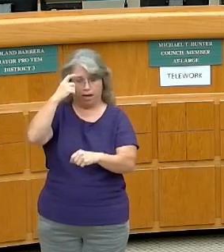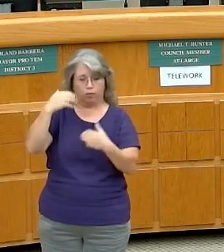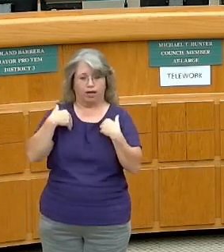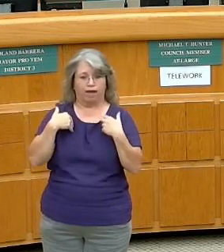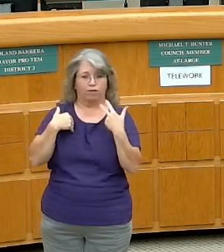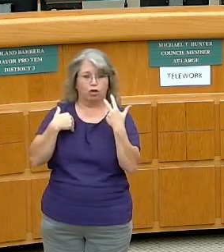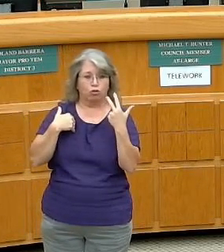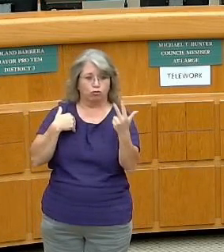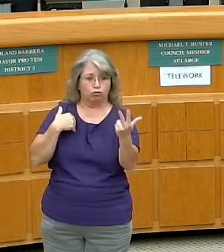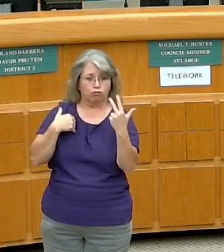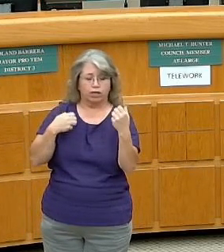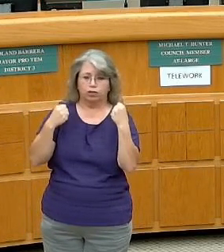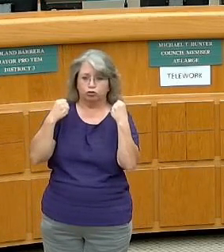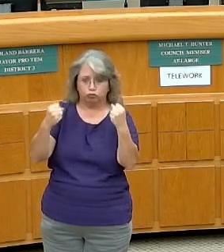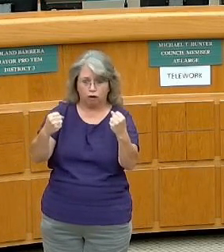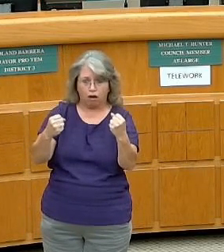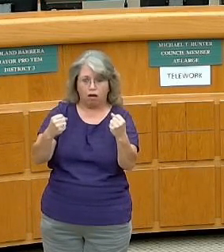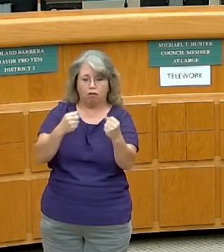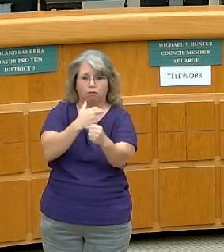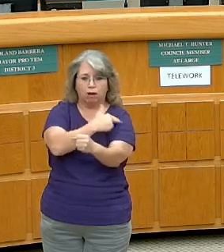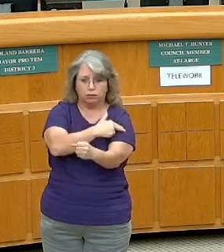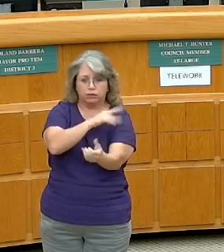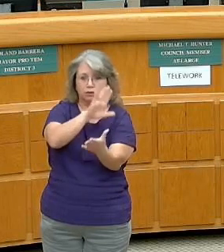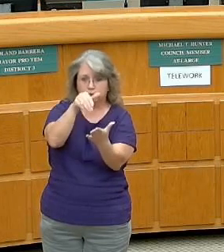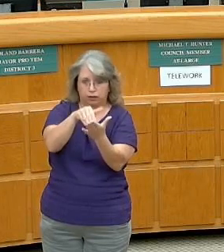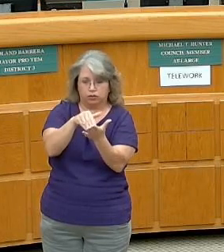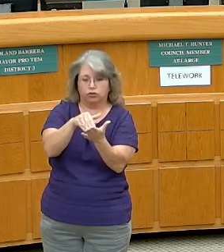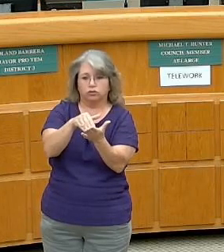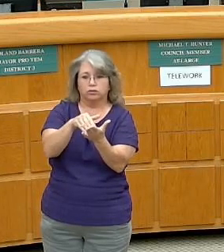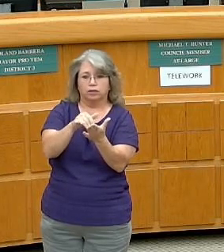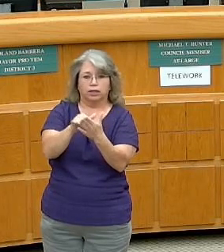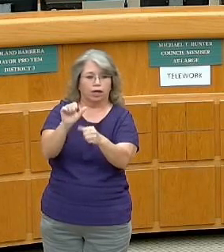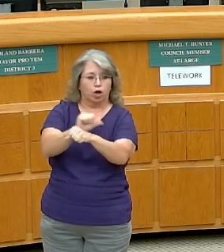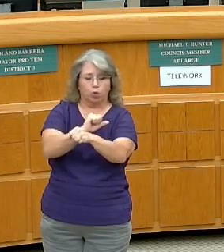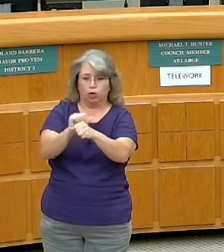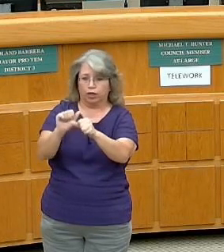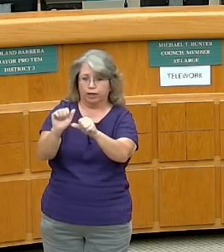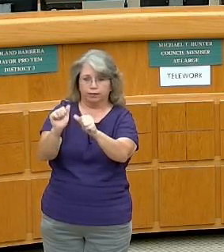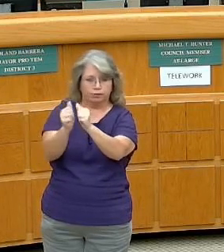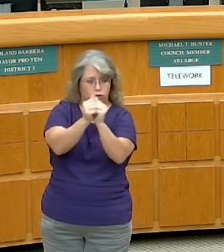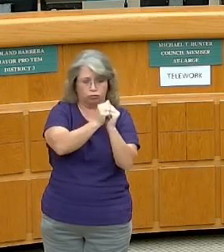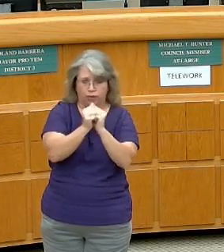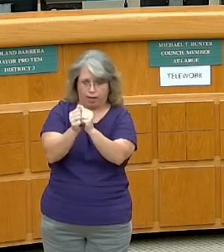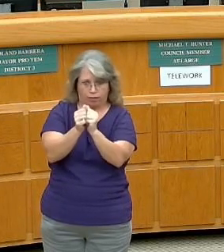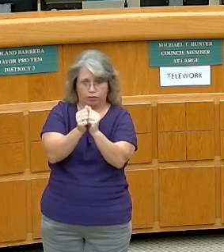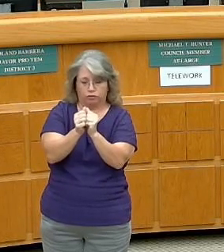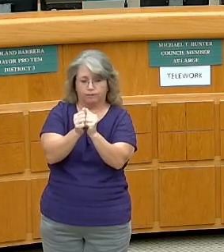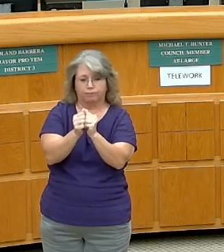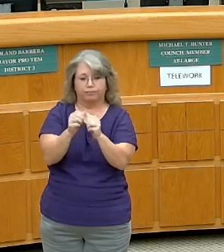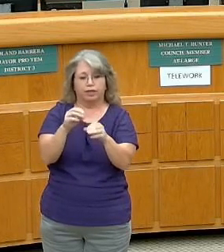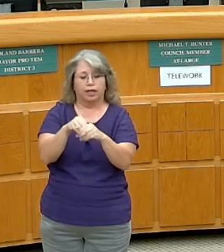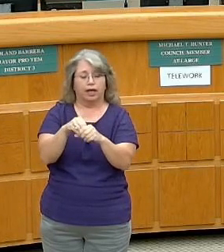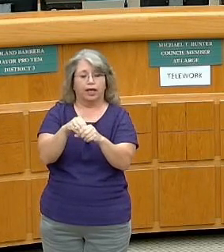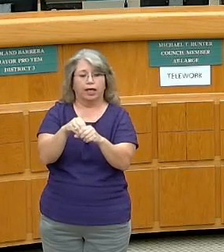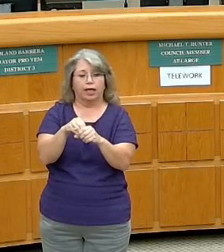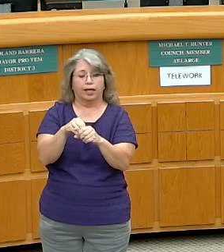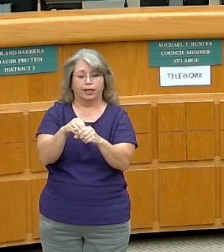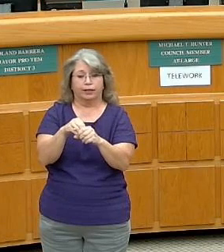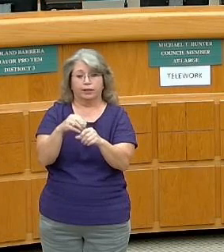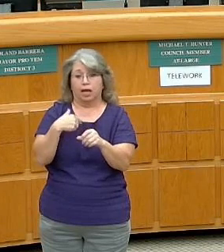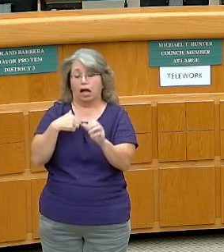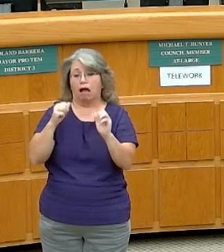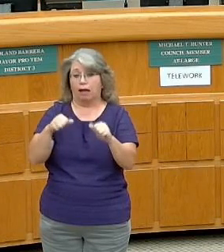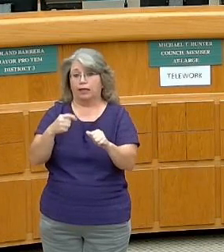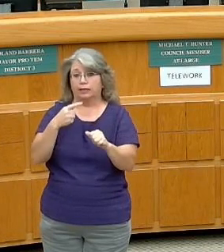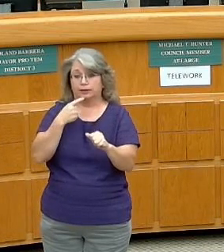trauma level centers that are working collaboratively. And in some cases, I have the distinction of being able to say the